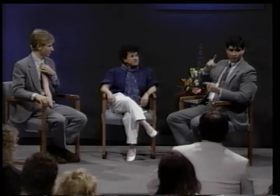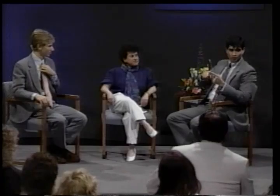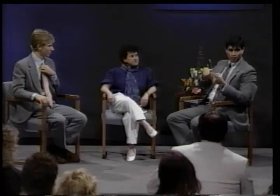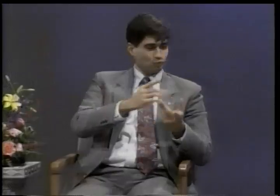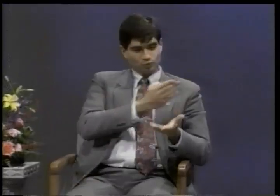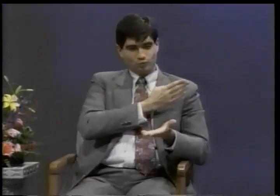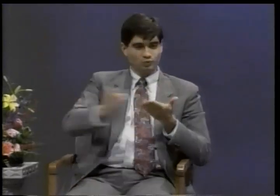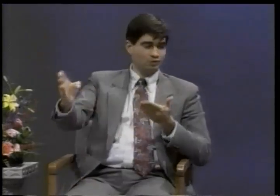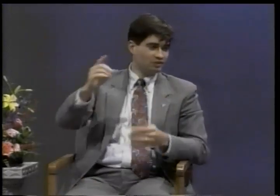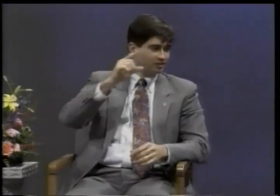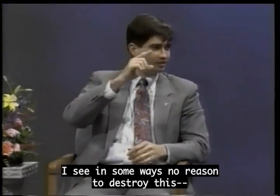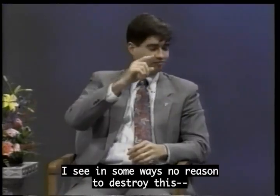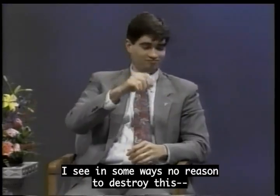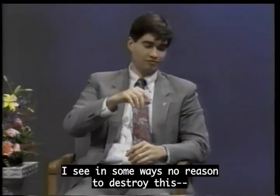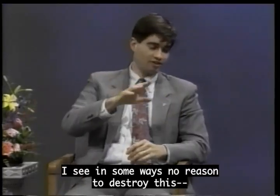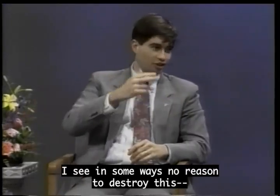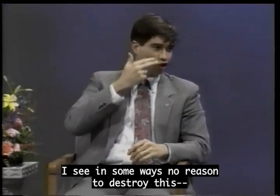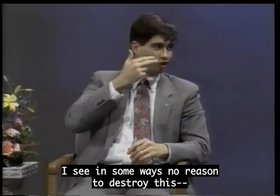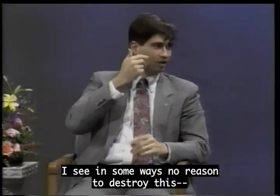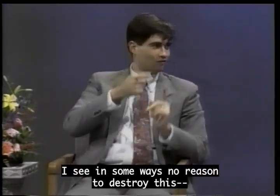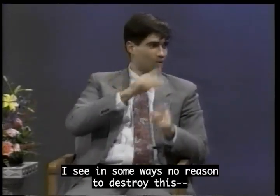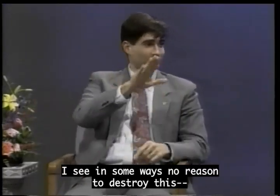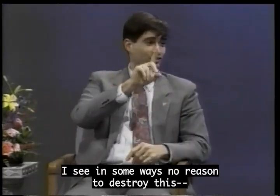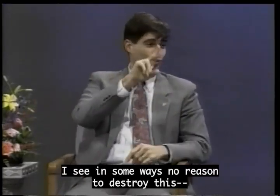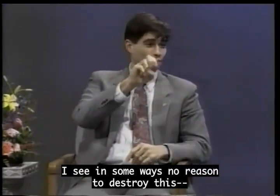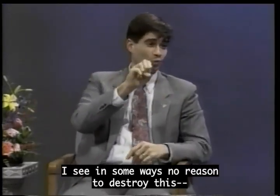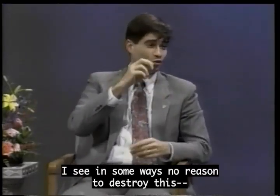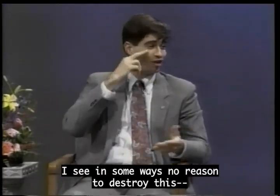I see, in some ways, no reason to